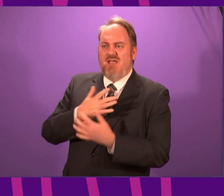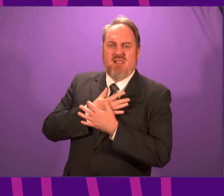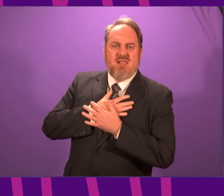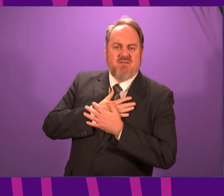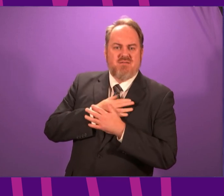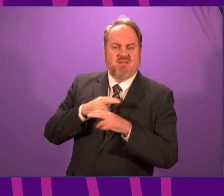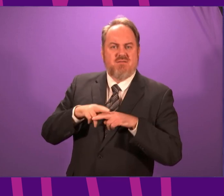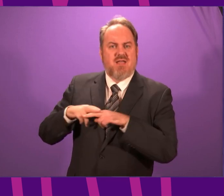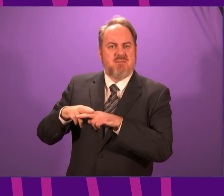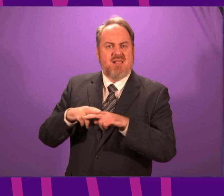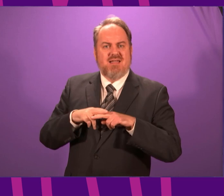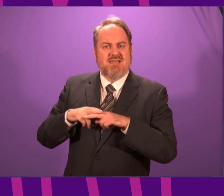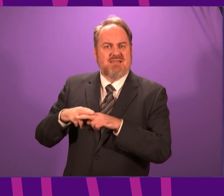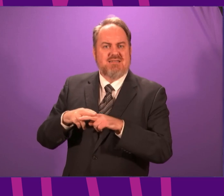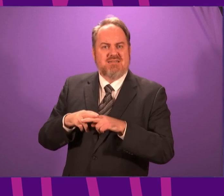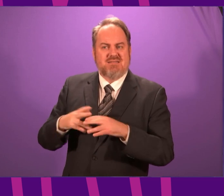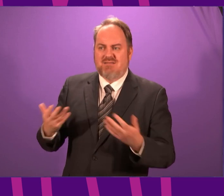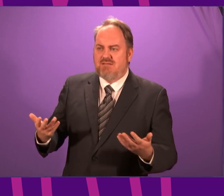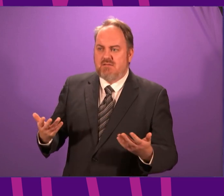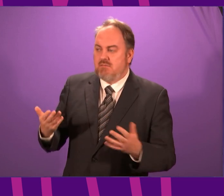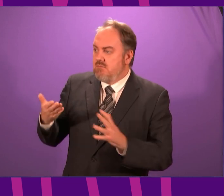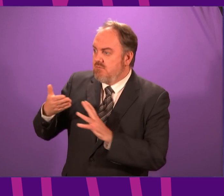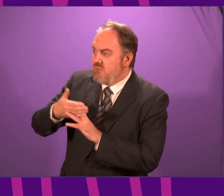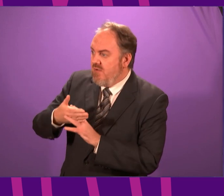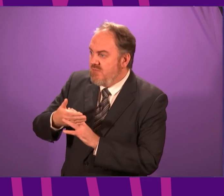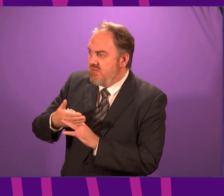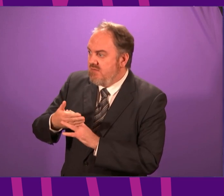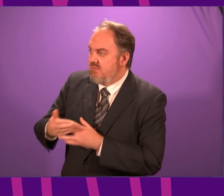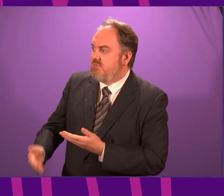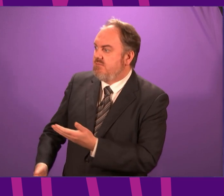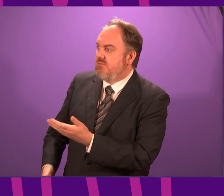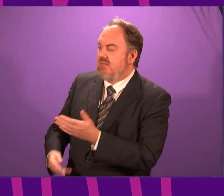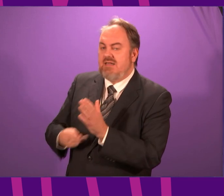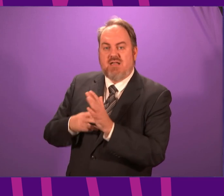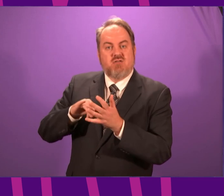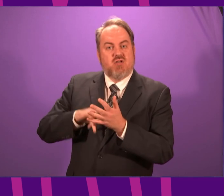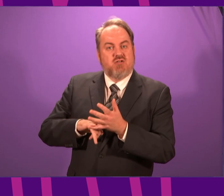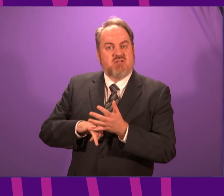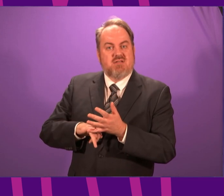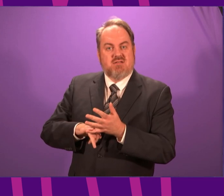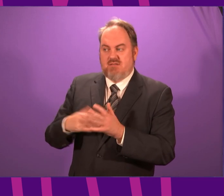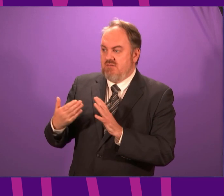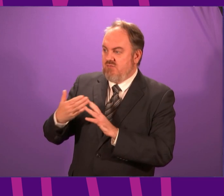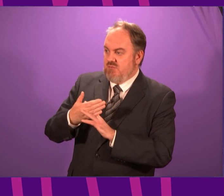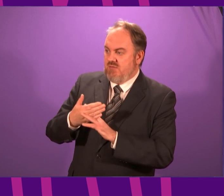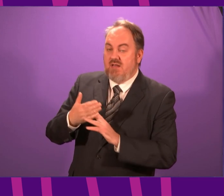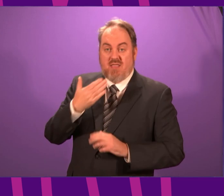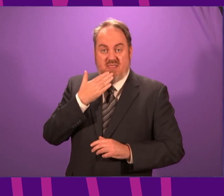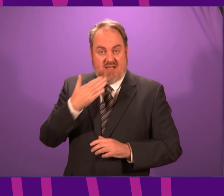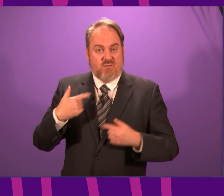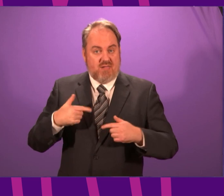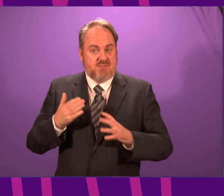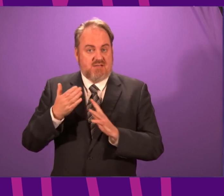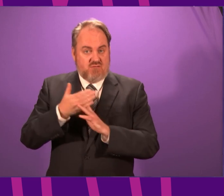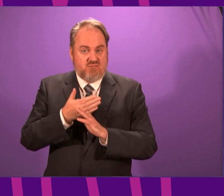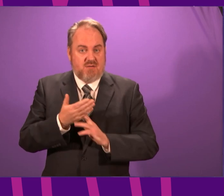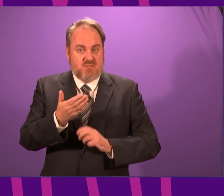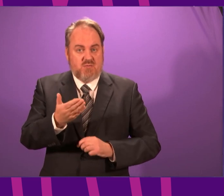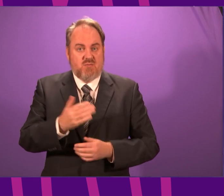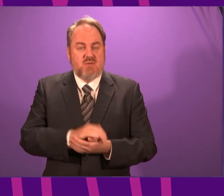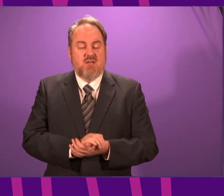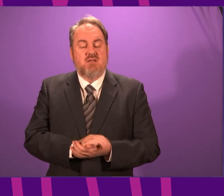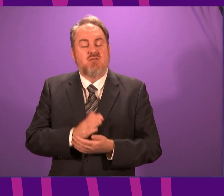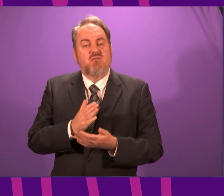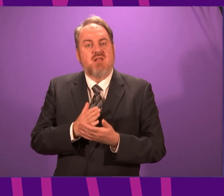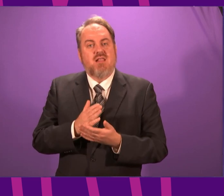tunnel, of course. Nicola Sturgeon. Both for his contribution and for giving way. Everybody wants to